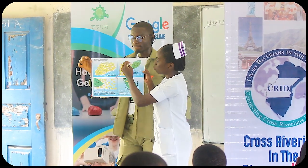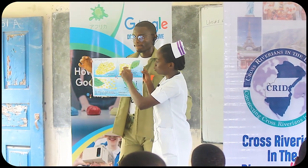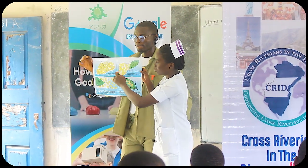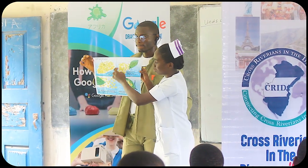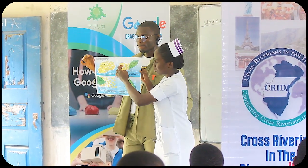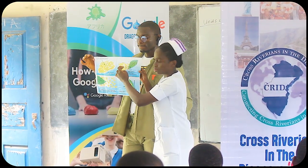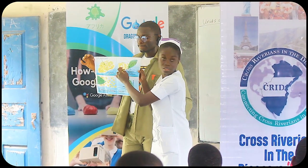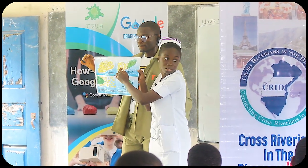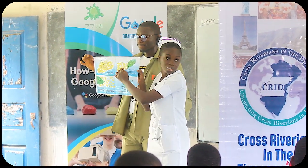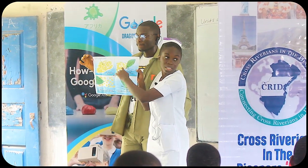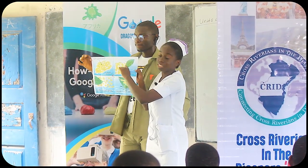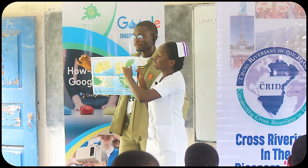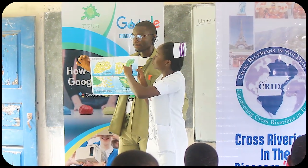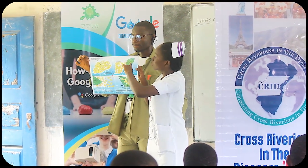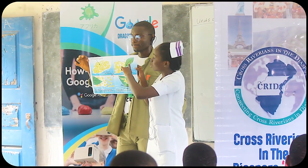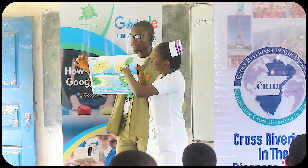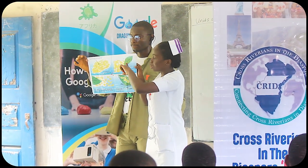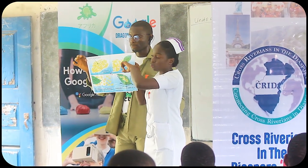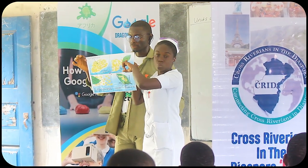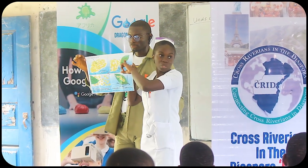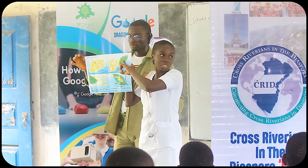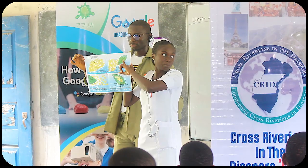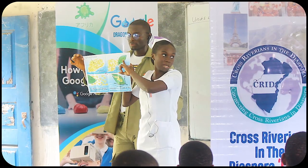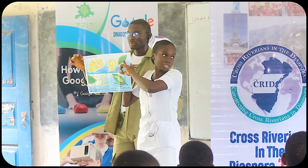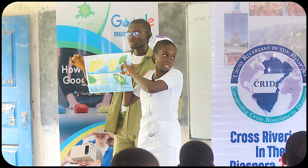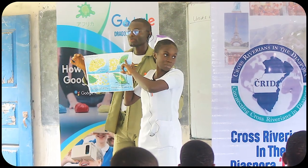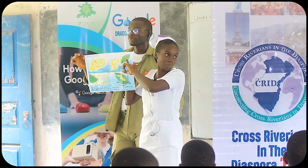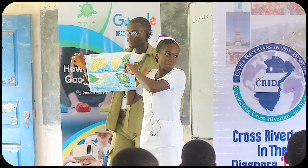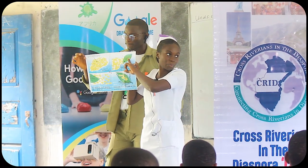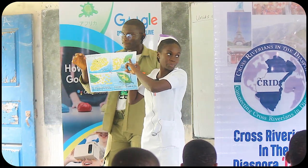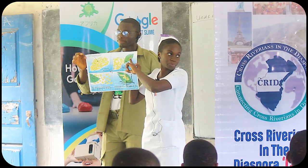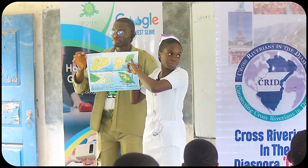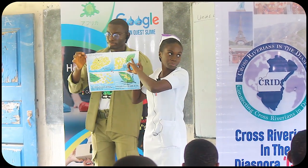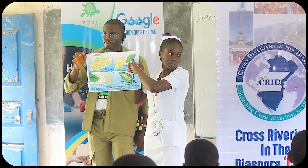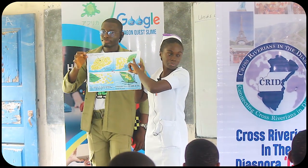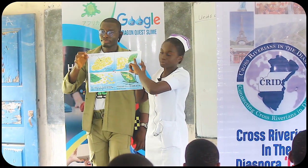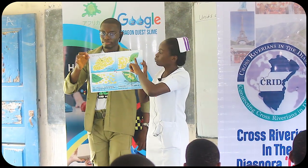when it moves, it gets in contact with the plant.